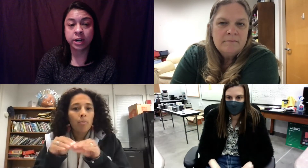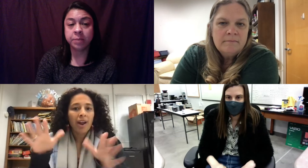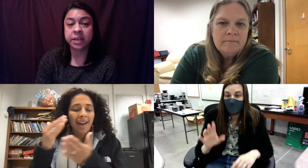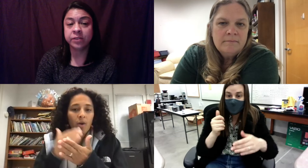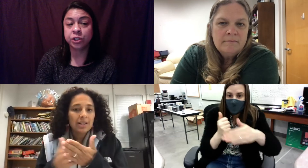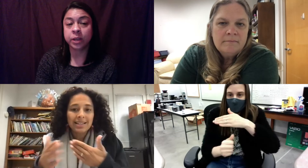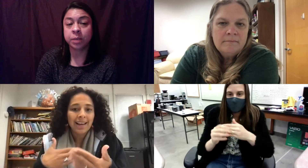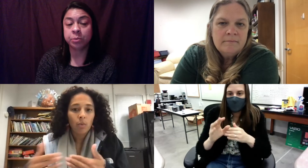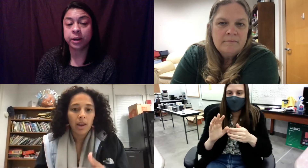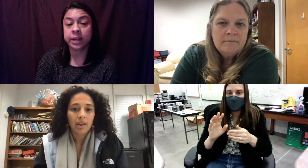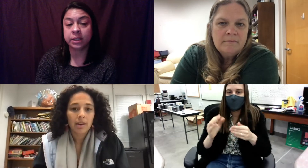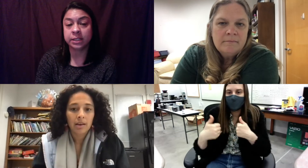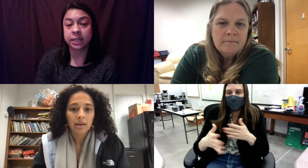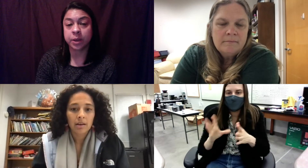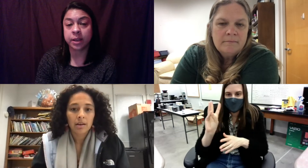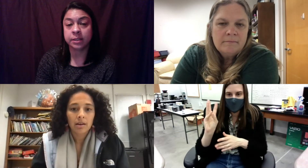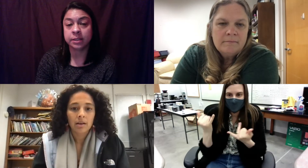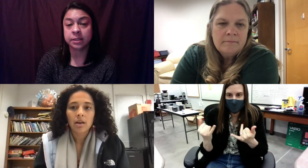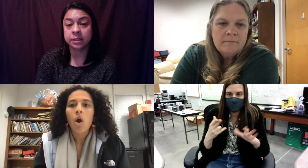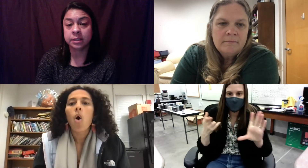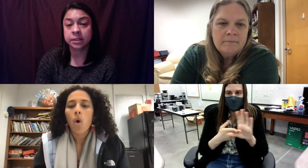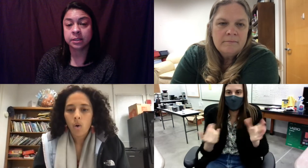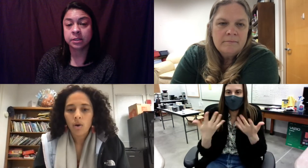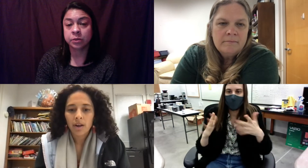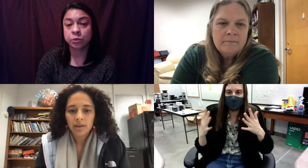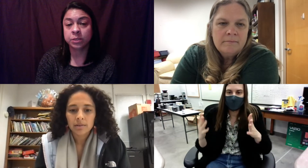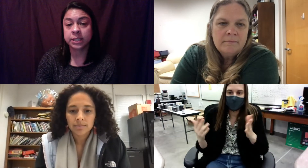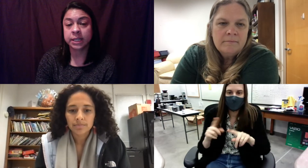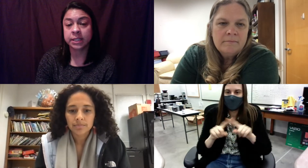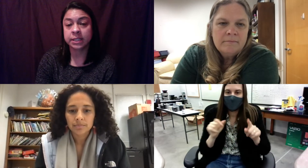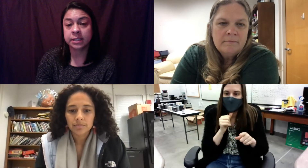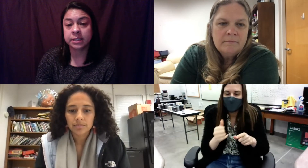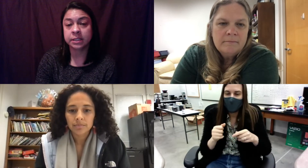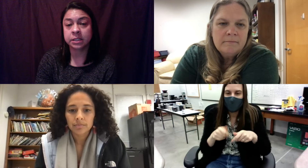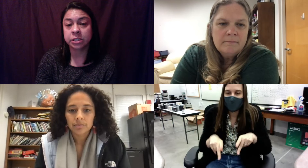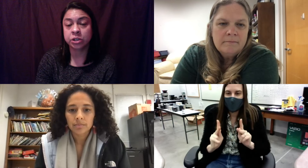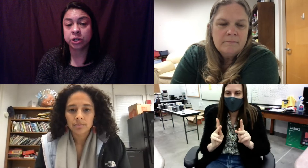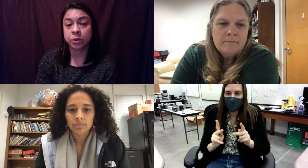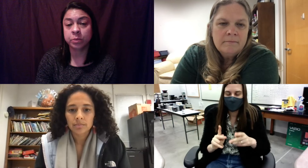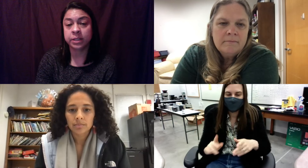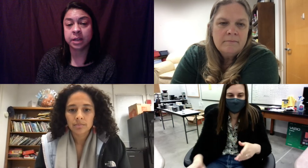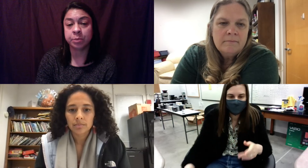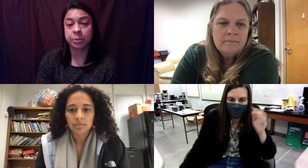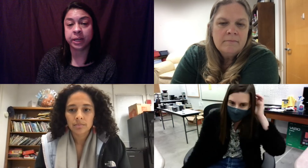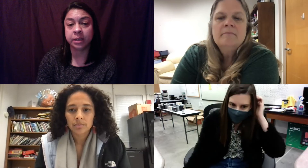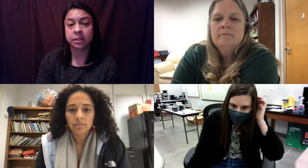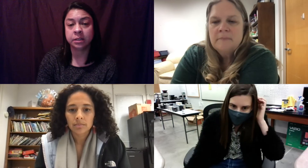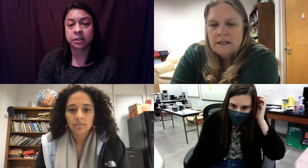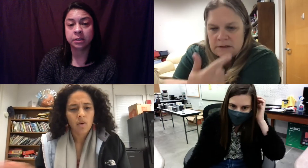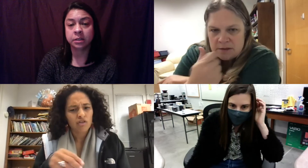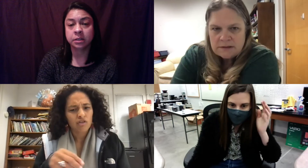Her name's not even showing up on the breakout list anyways. Room 6. She's already joined, but it's not